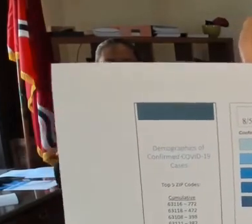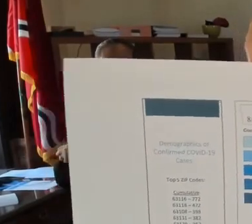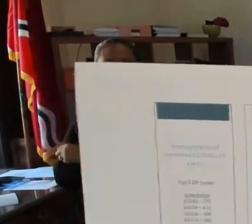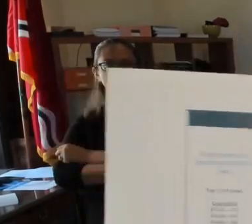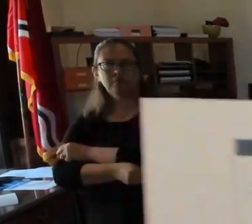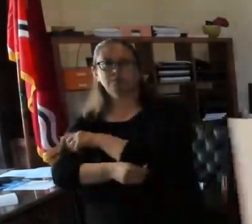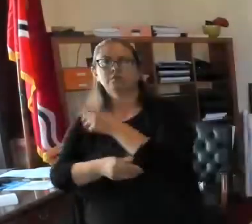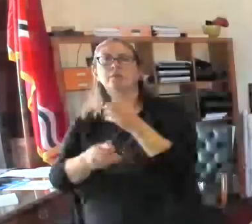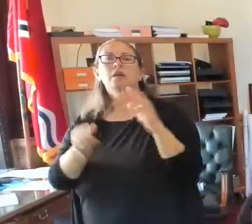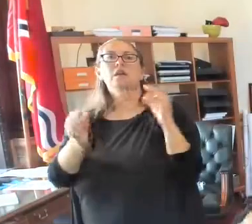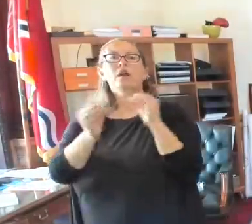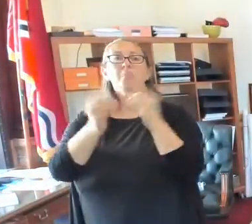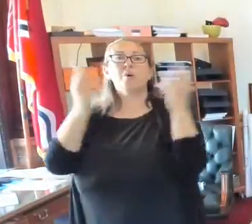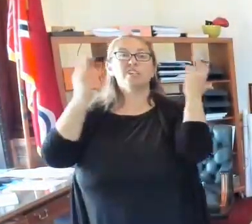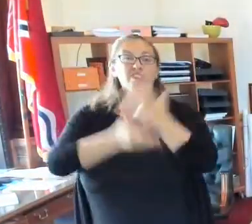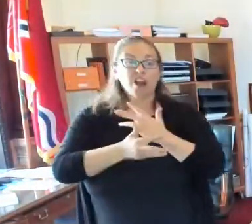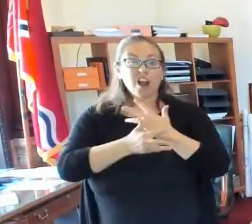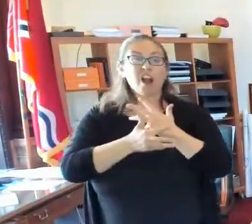code. So